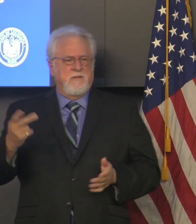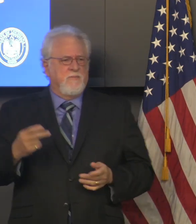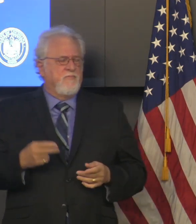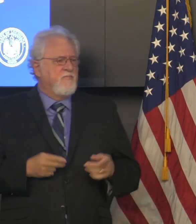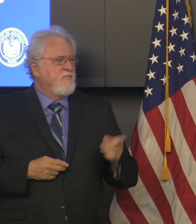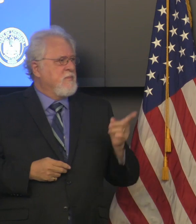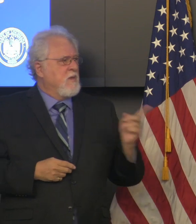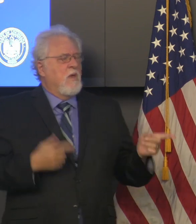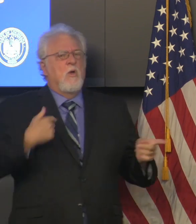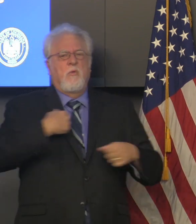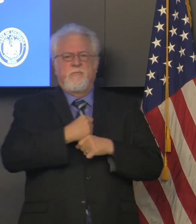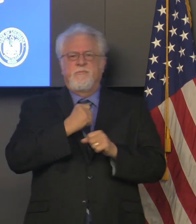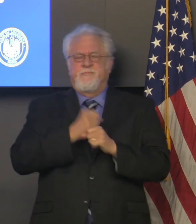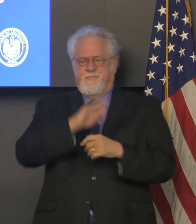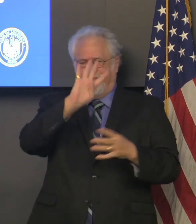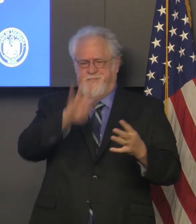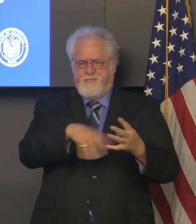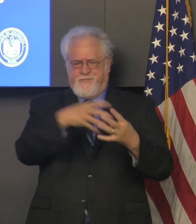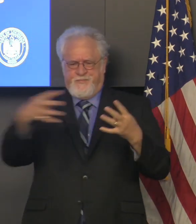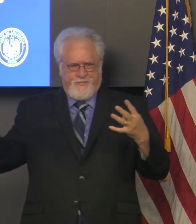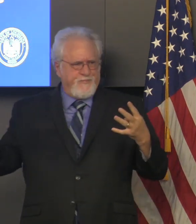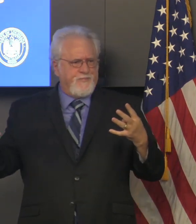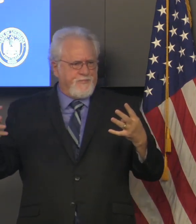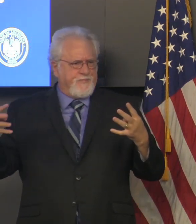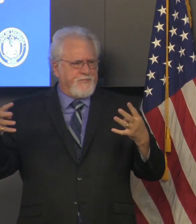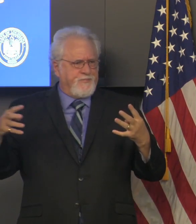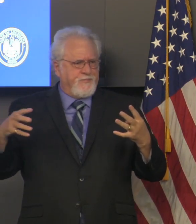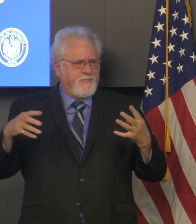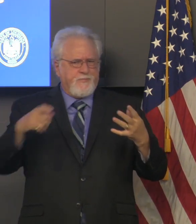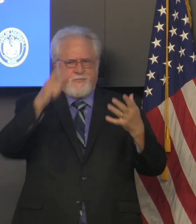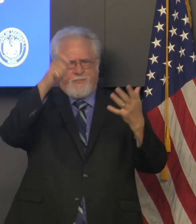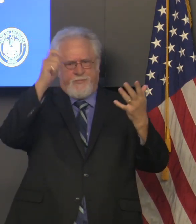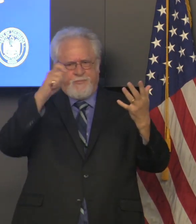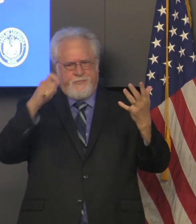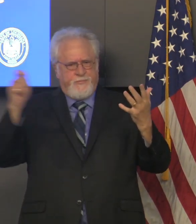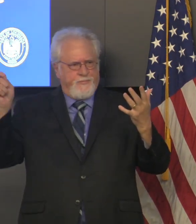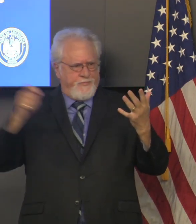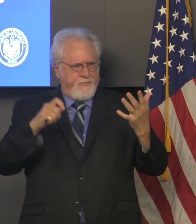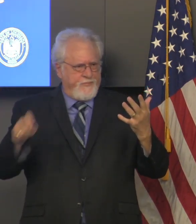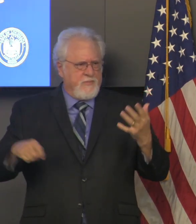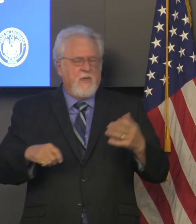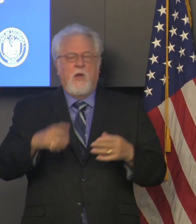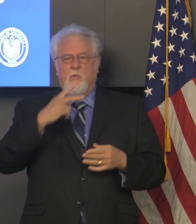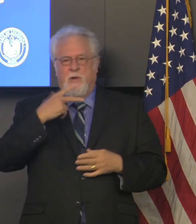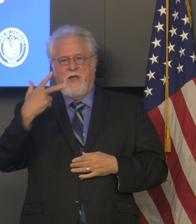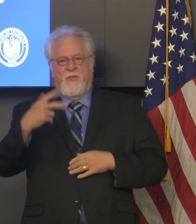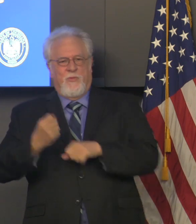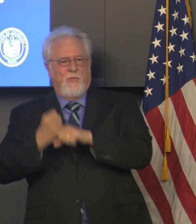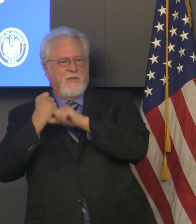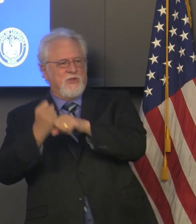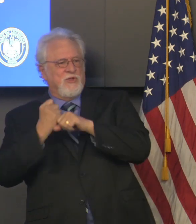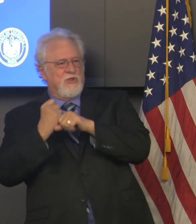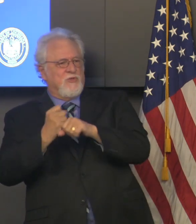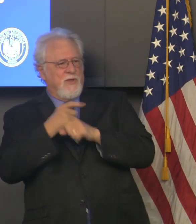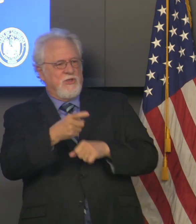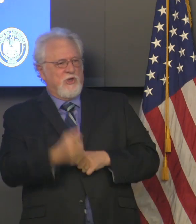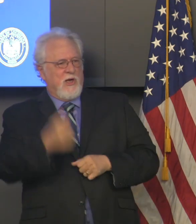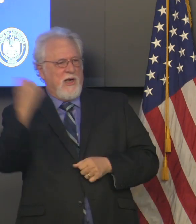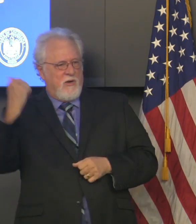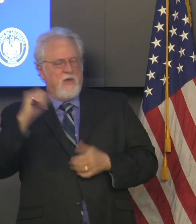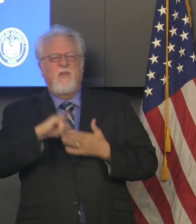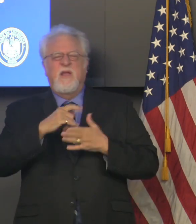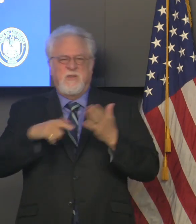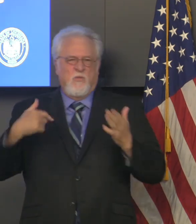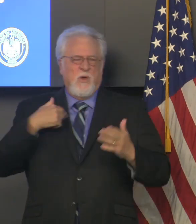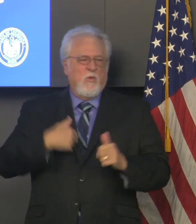So we created a matrix that made sense, that kind of fundamentally worked on a 3-strike, you're out. And that's pretty much what we